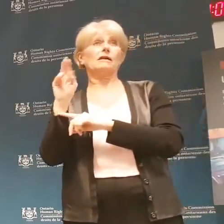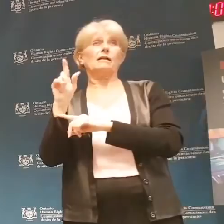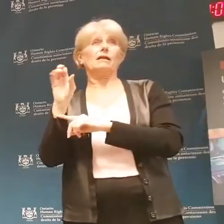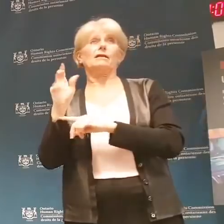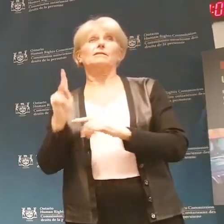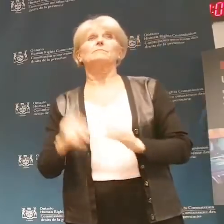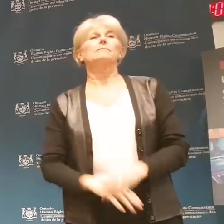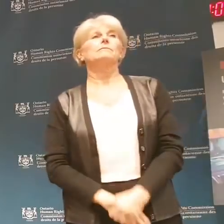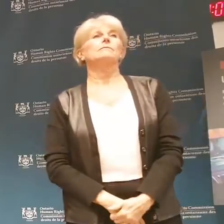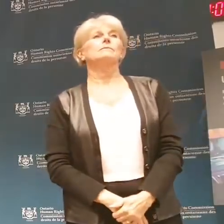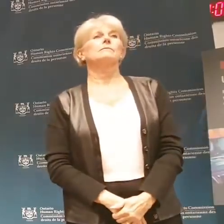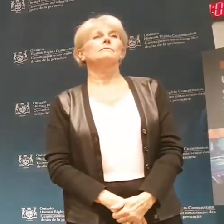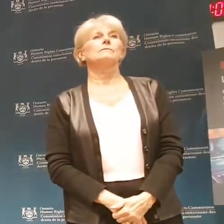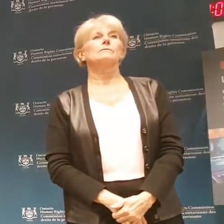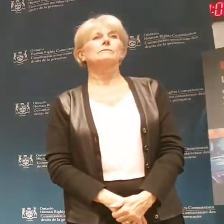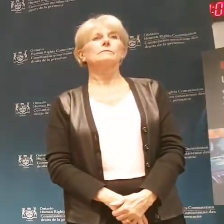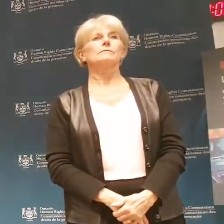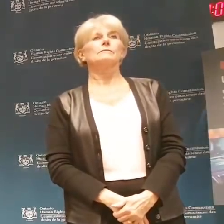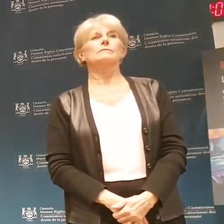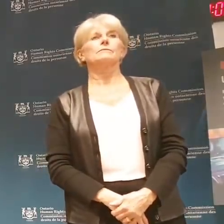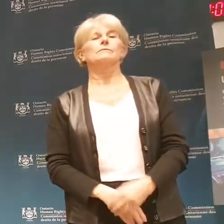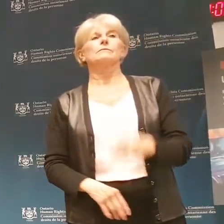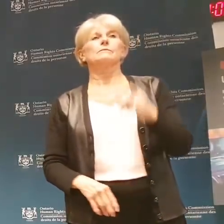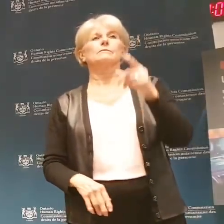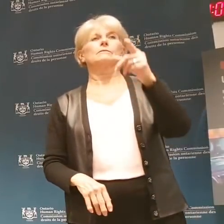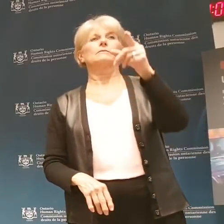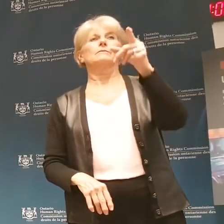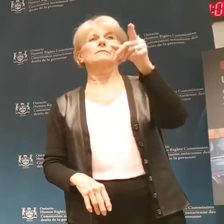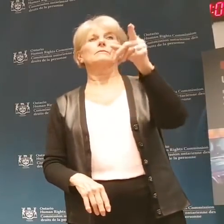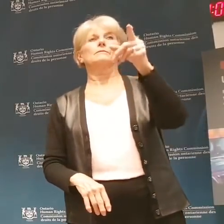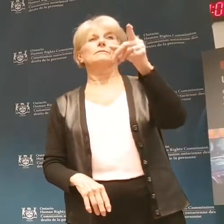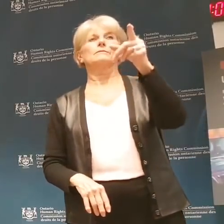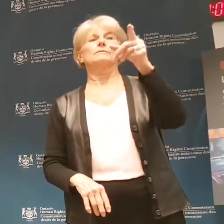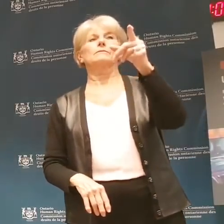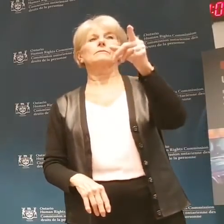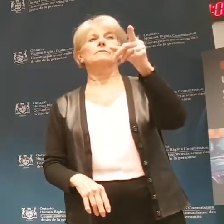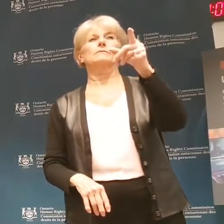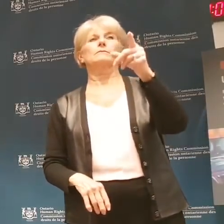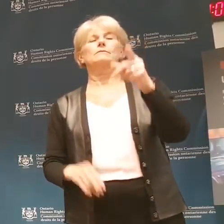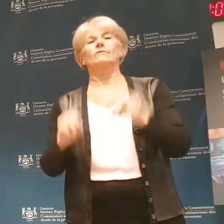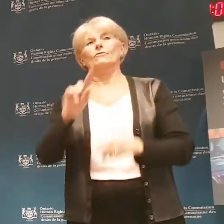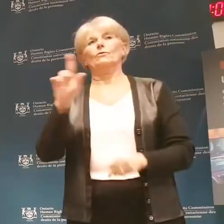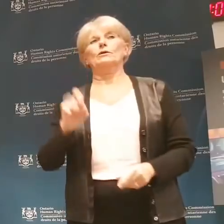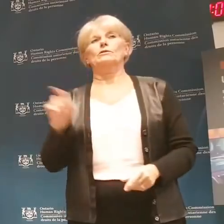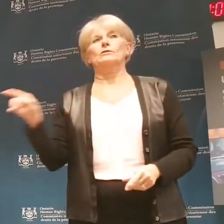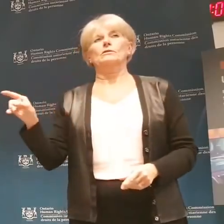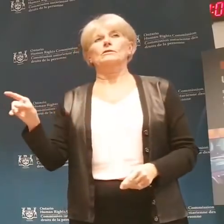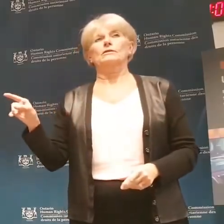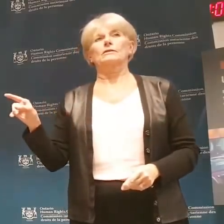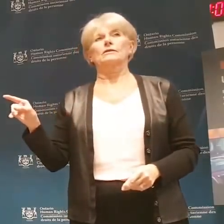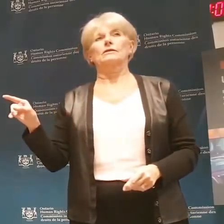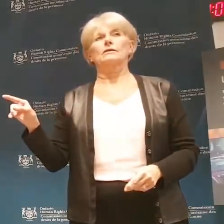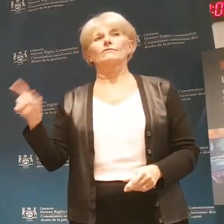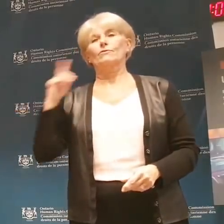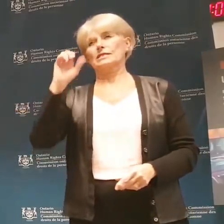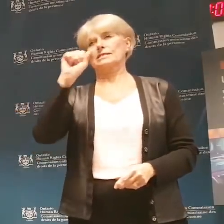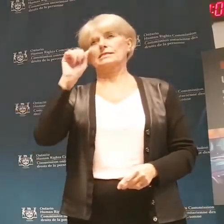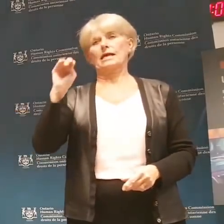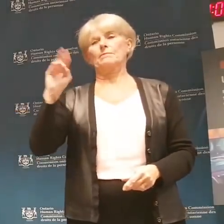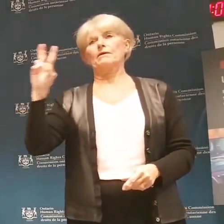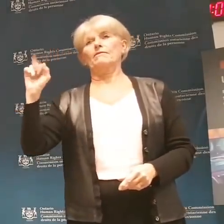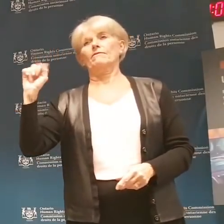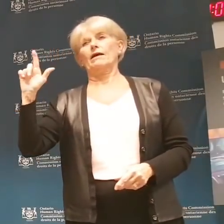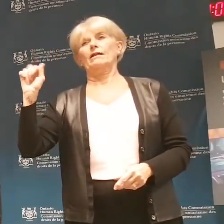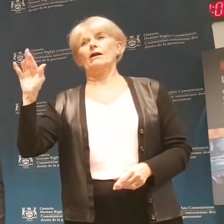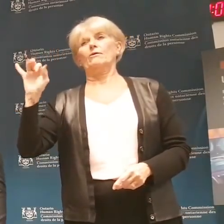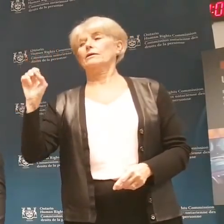I have a question for Sam and Valerie. Thanks. I have a question for Sam and Valerie.